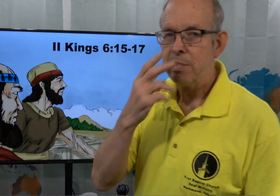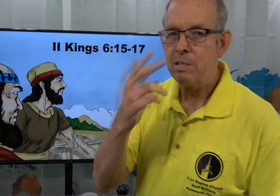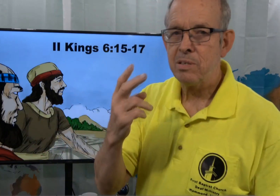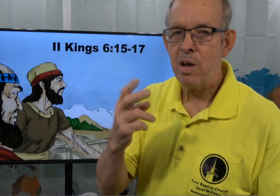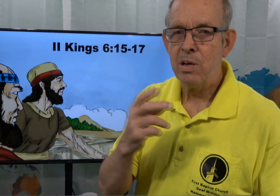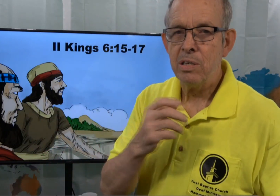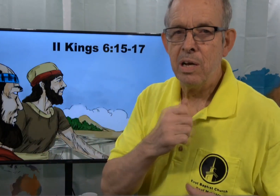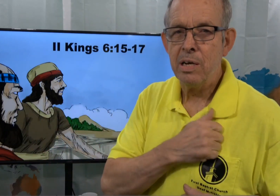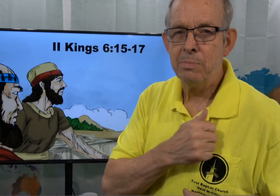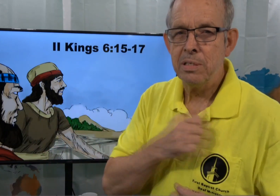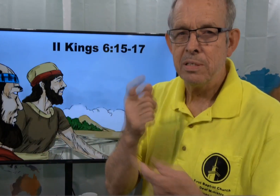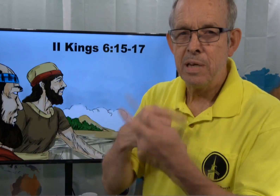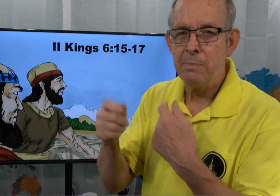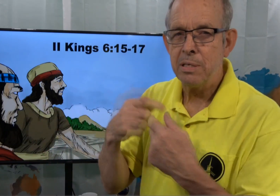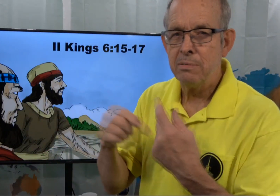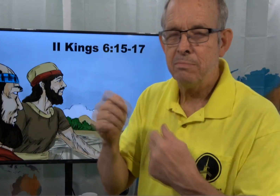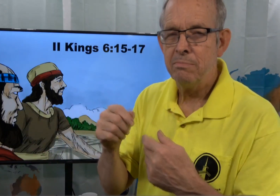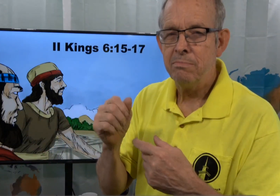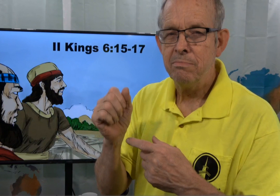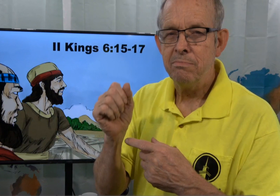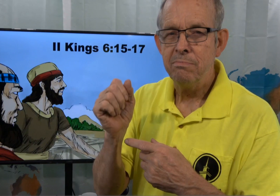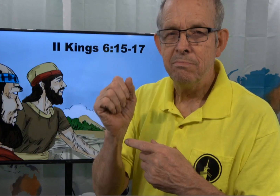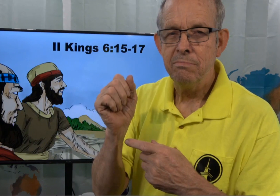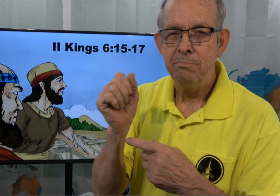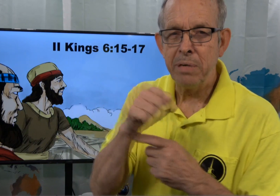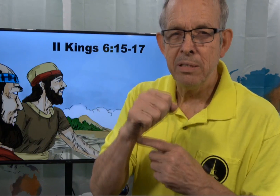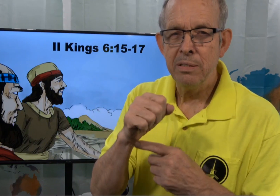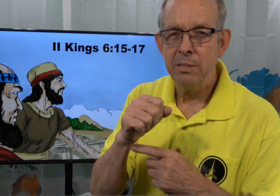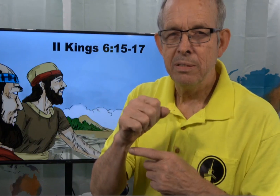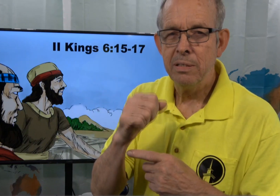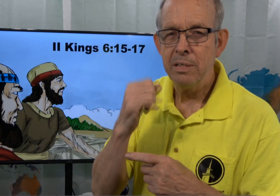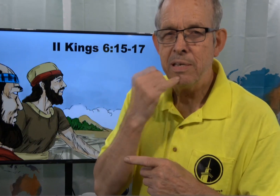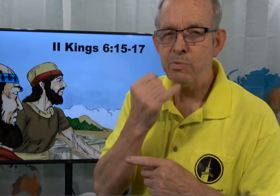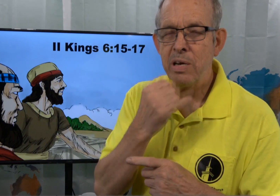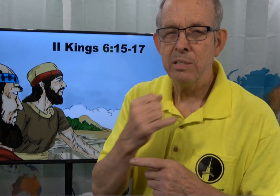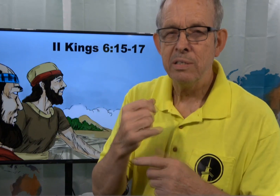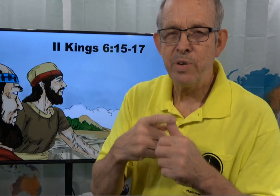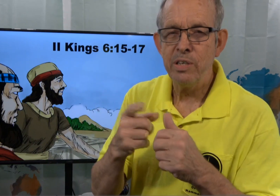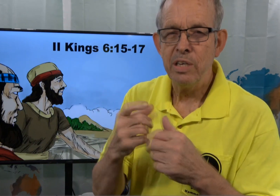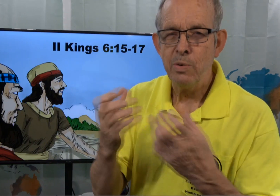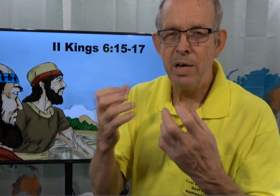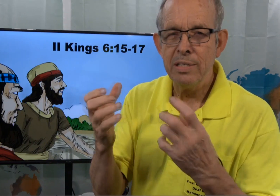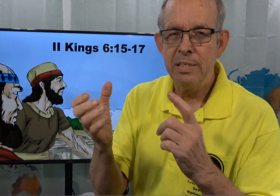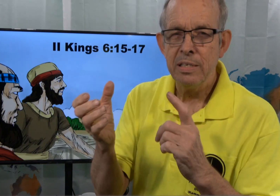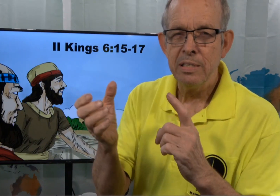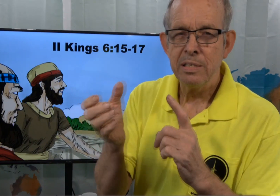He said, I'm coming. Be Israel, faith, right,